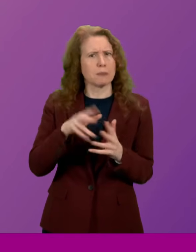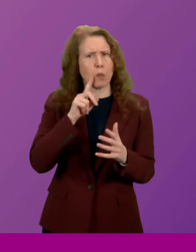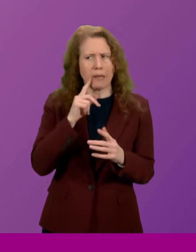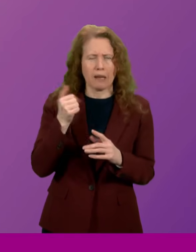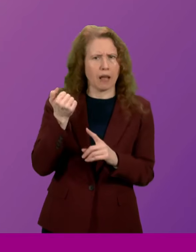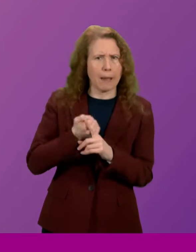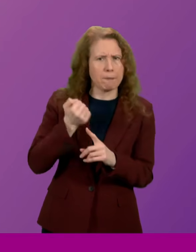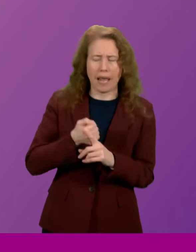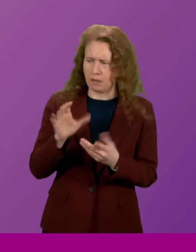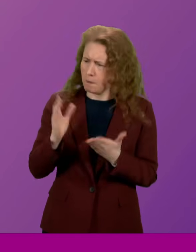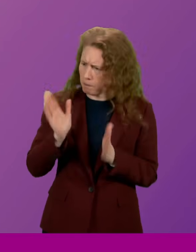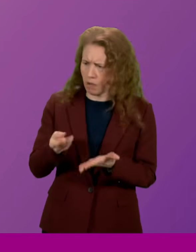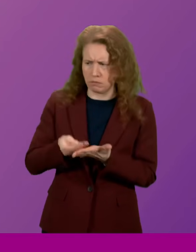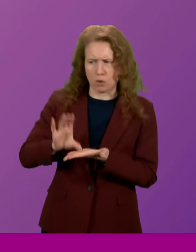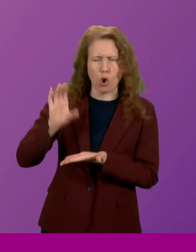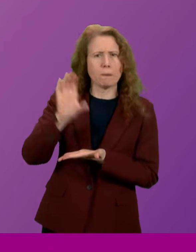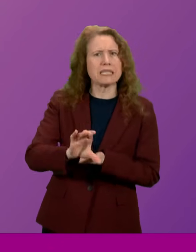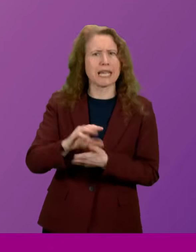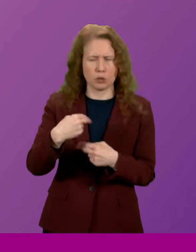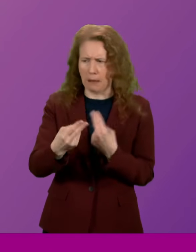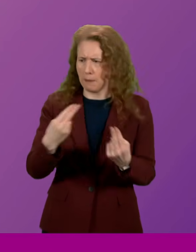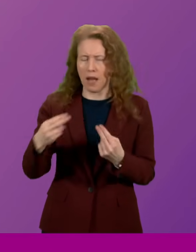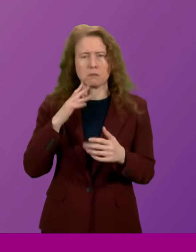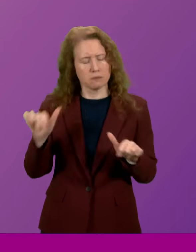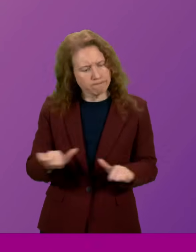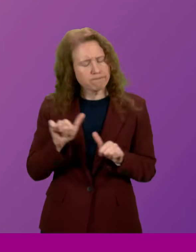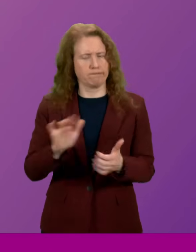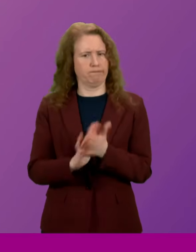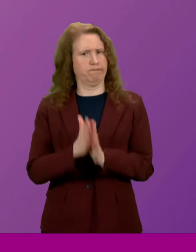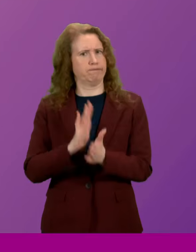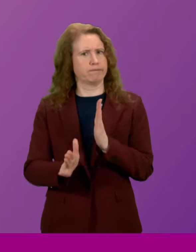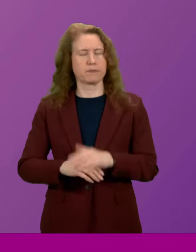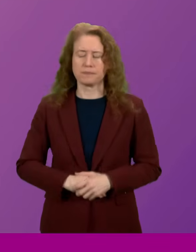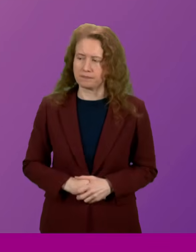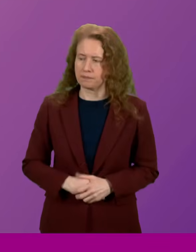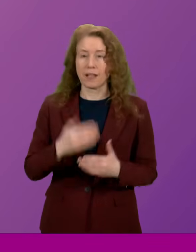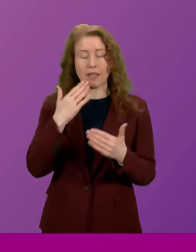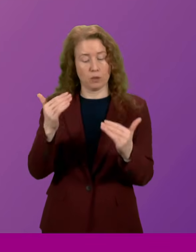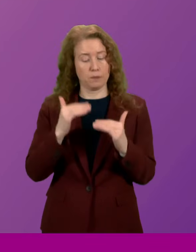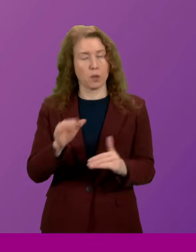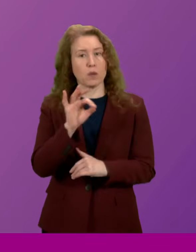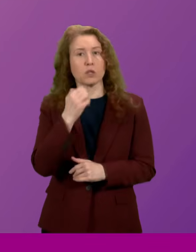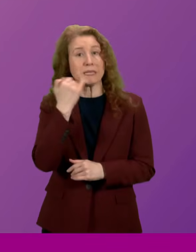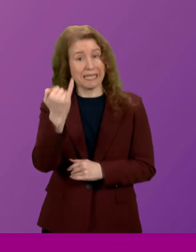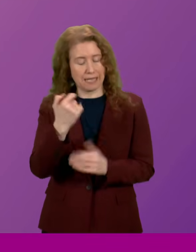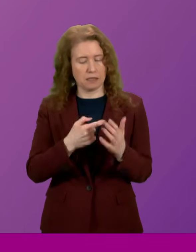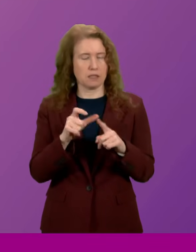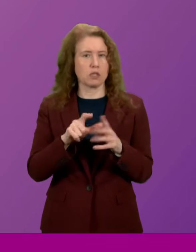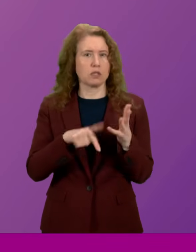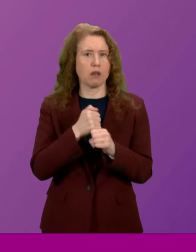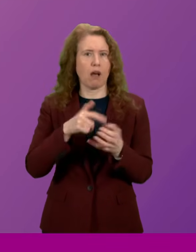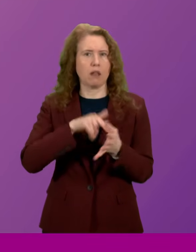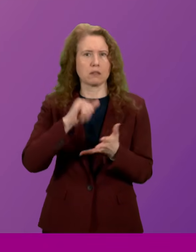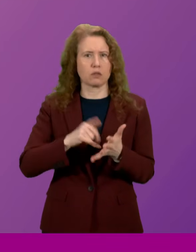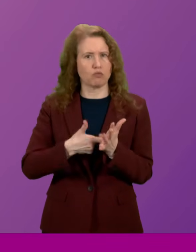and that compensation must be delivered now to right this historic wrong. Thank you. Question number 6, Douglas Ross. To ask the